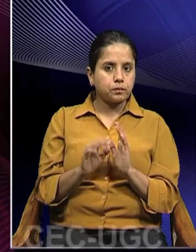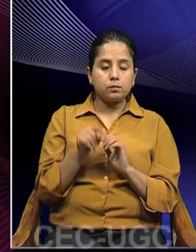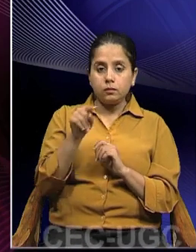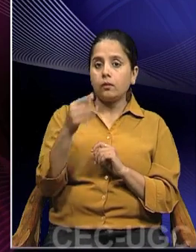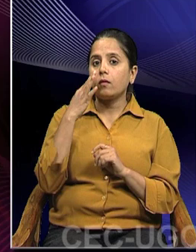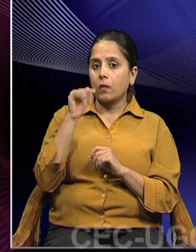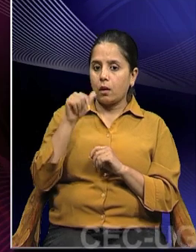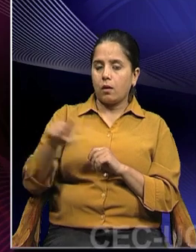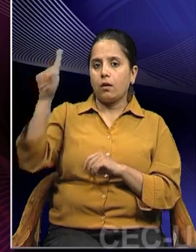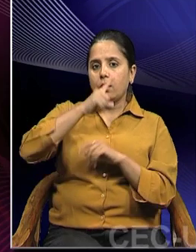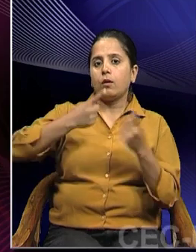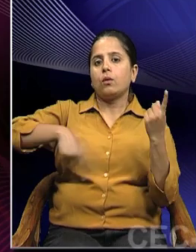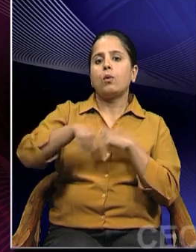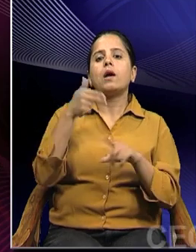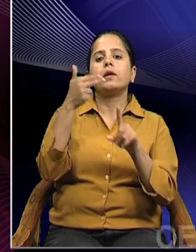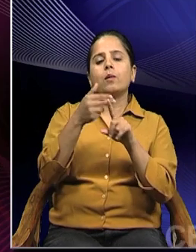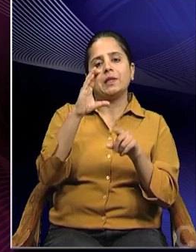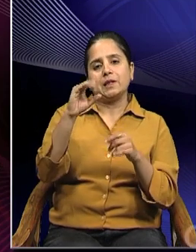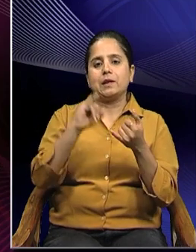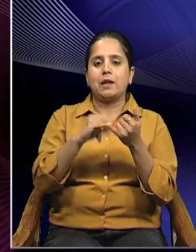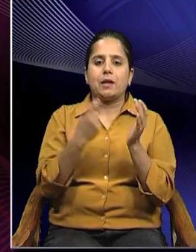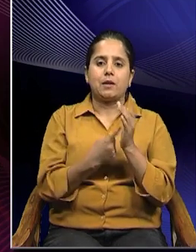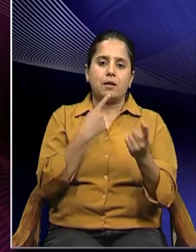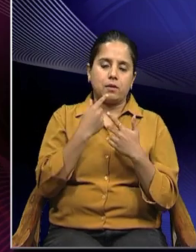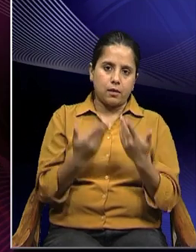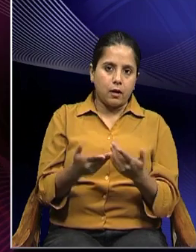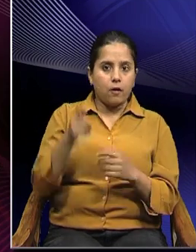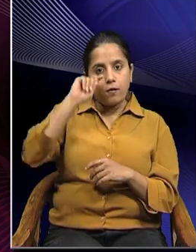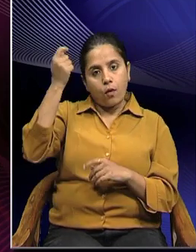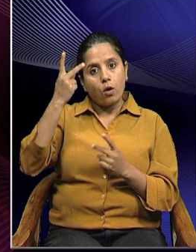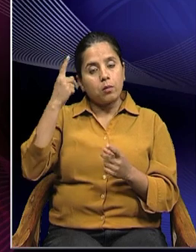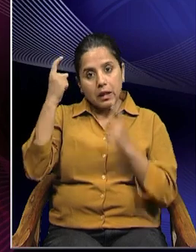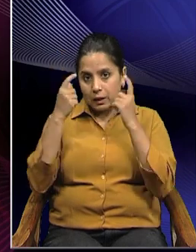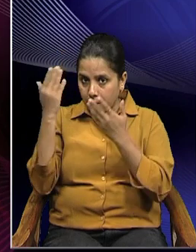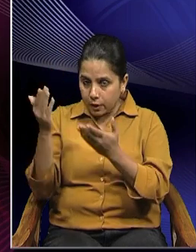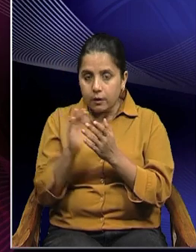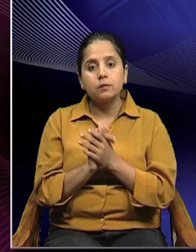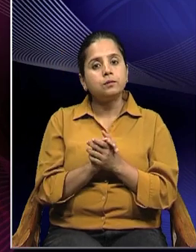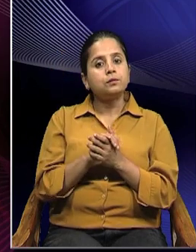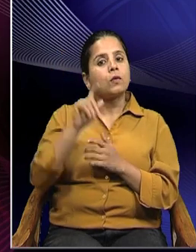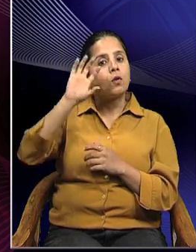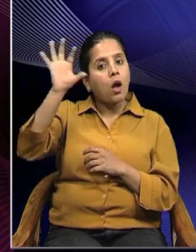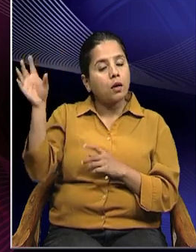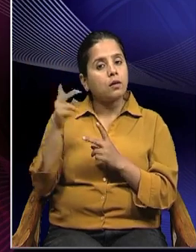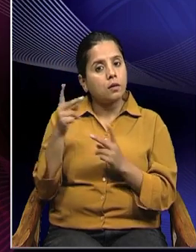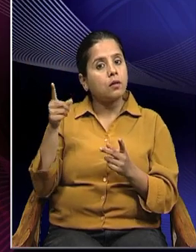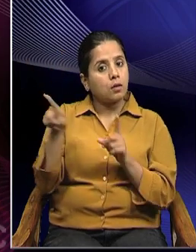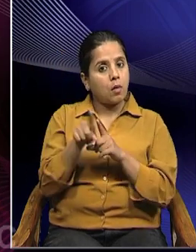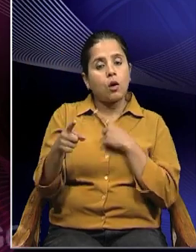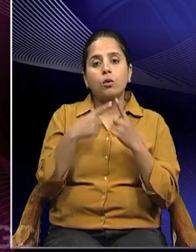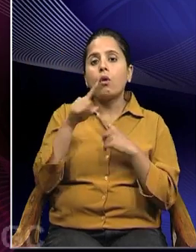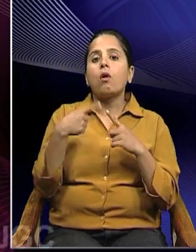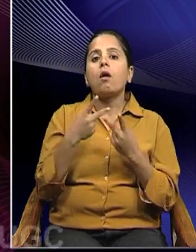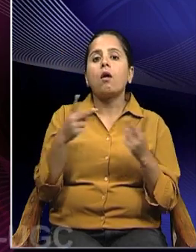what nowadays we talk in the name of CSR. Even the Western thinkers, Western countries, they are also talking